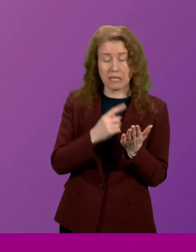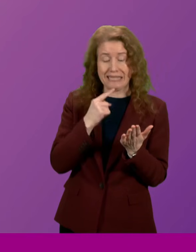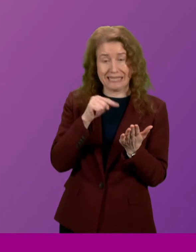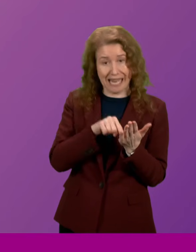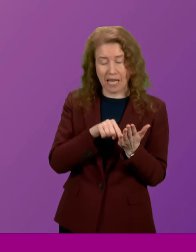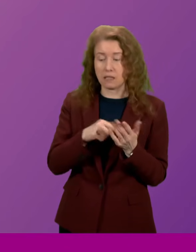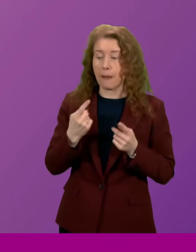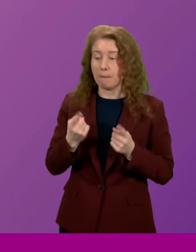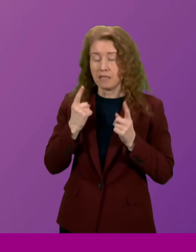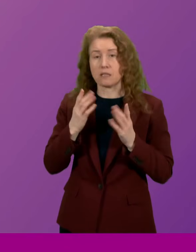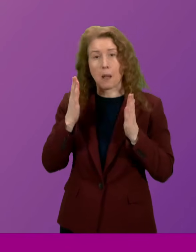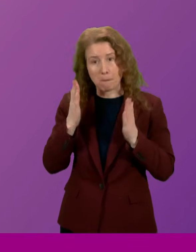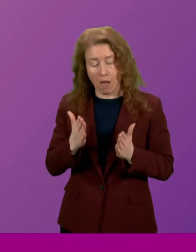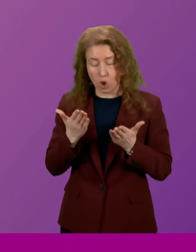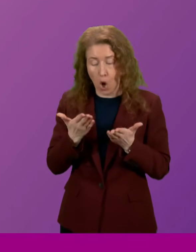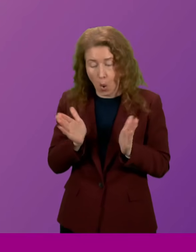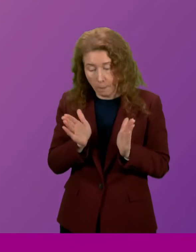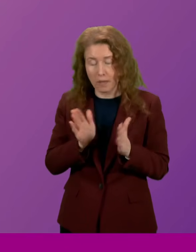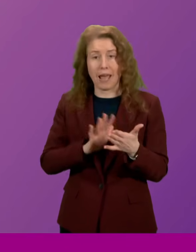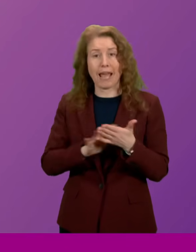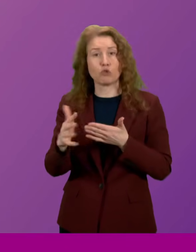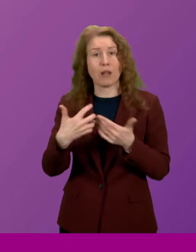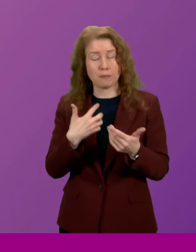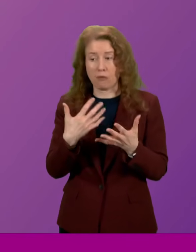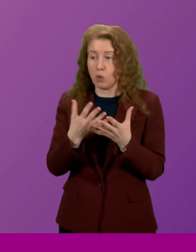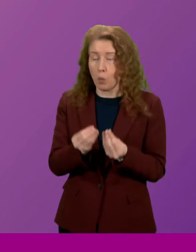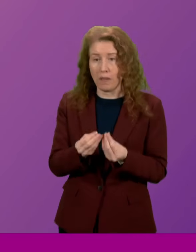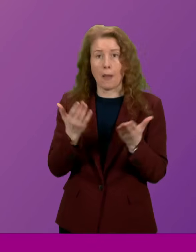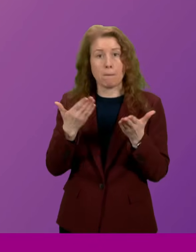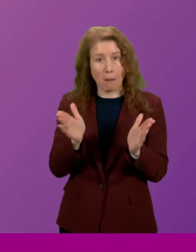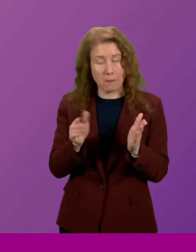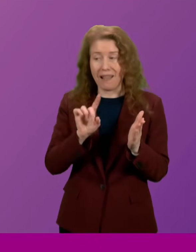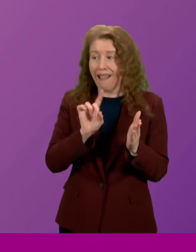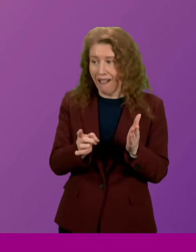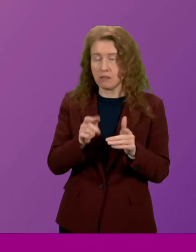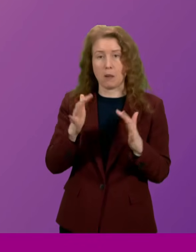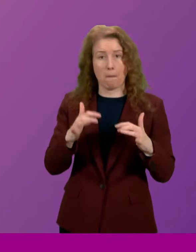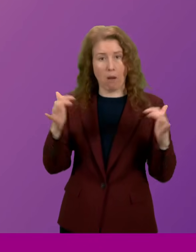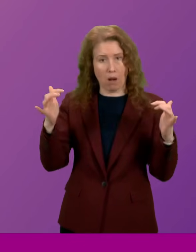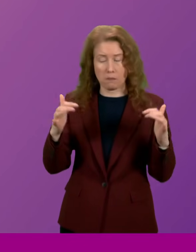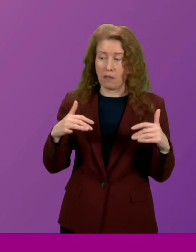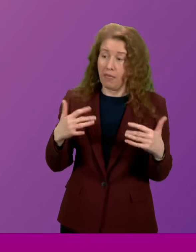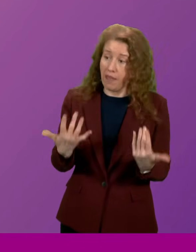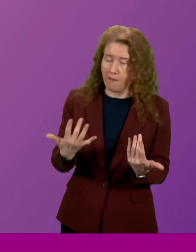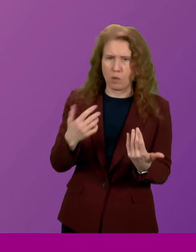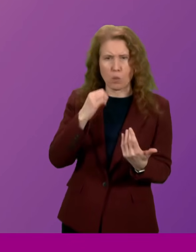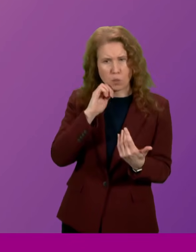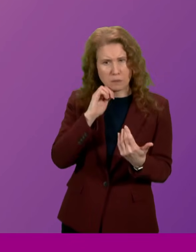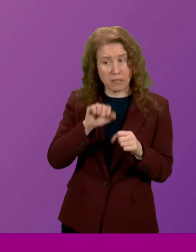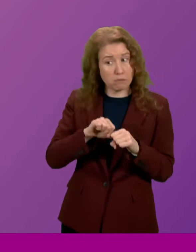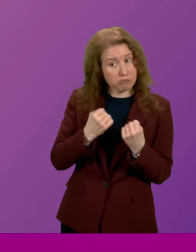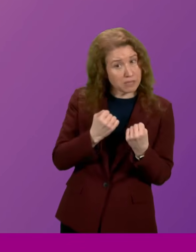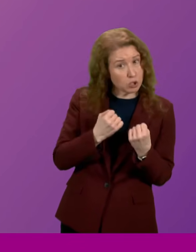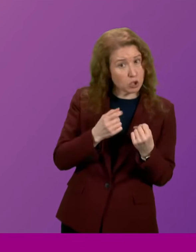says that ministers must be open and transparent with public and this Parliament. Therefore, Presiding Officer, would it be a breach